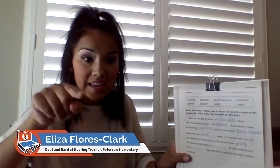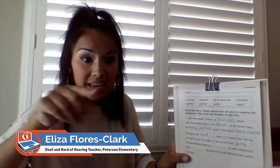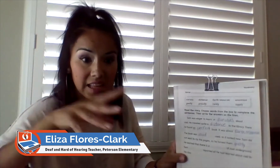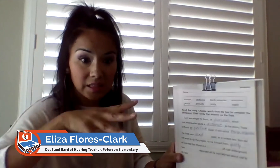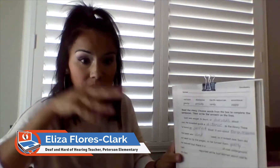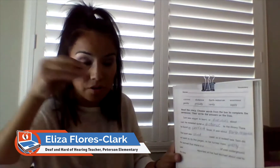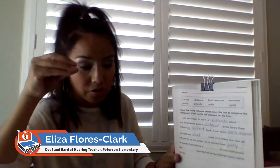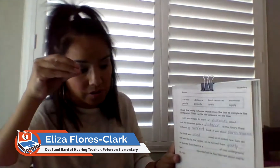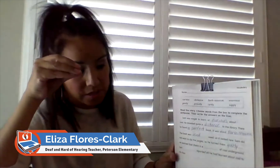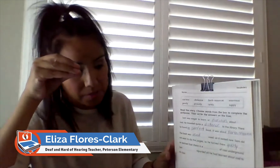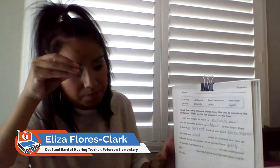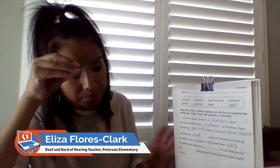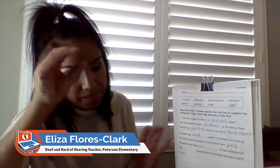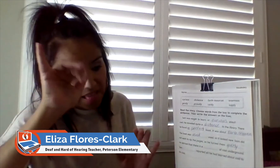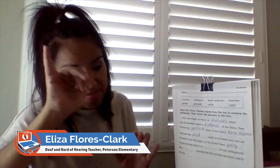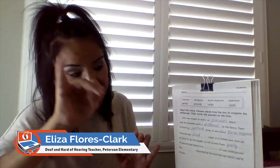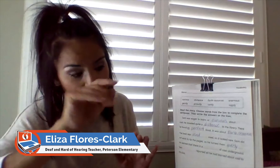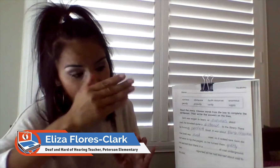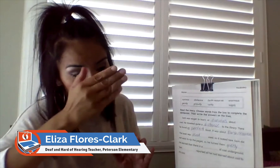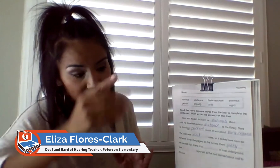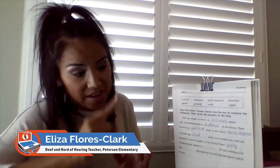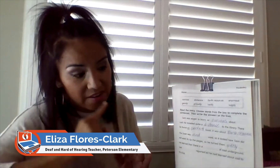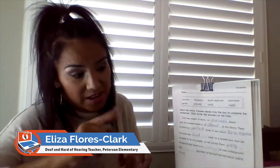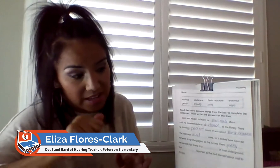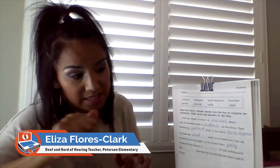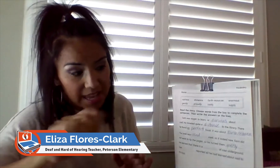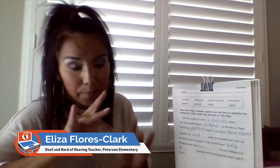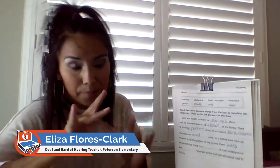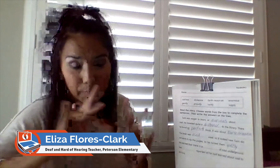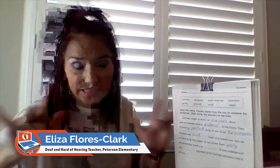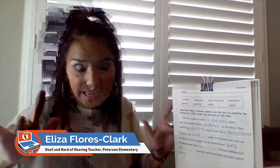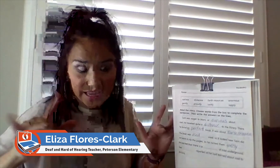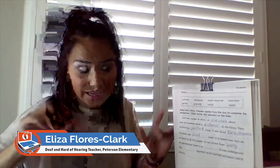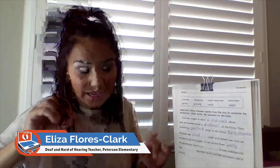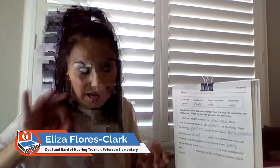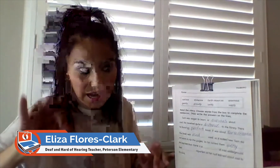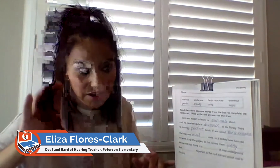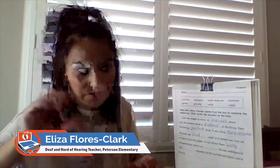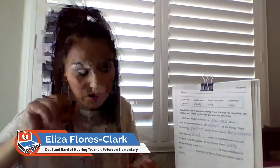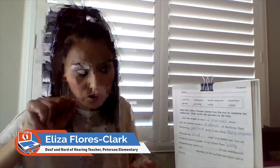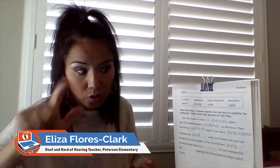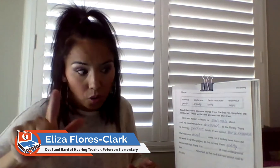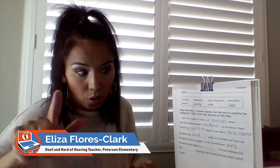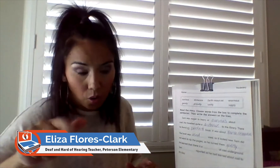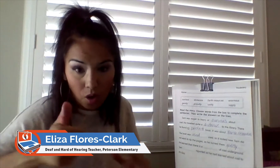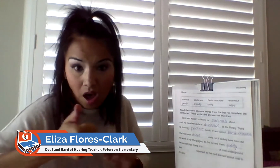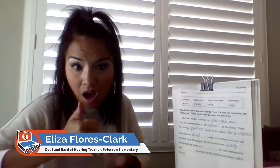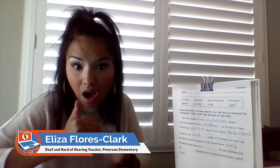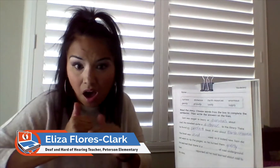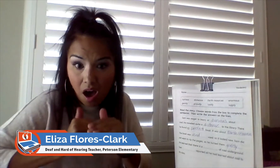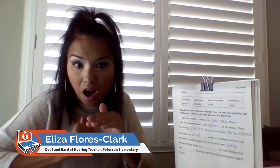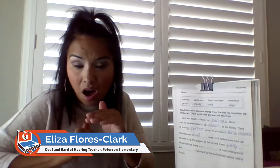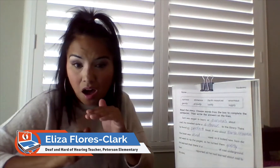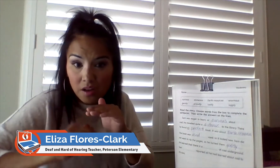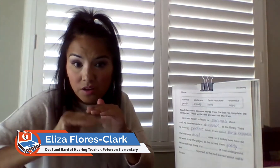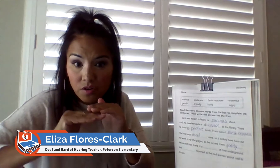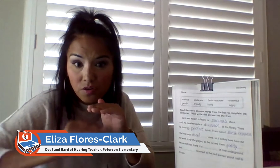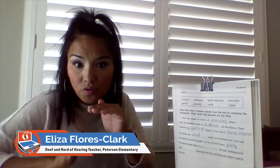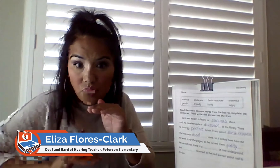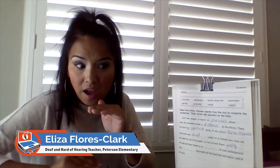He learned that there is a blank of coal under the